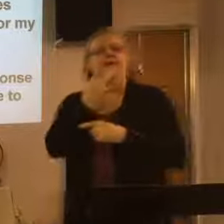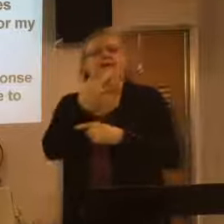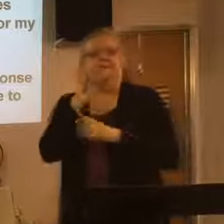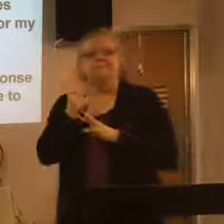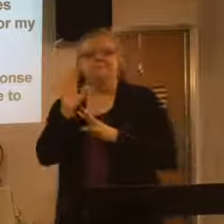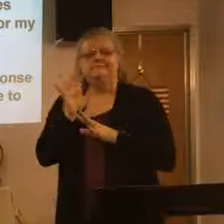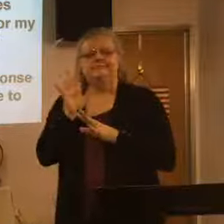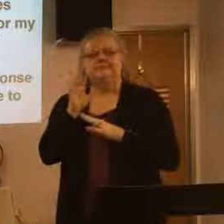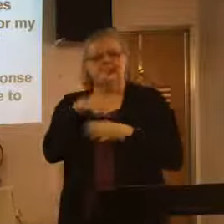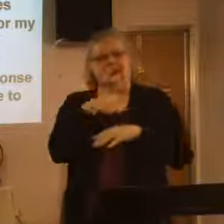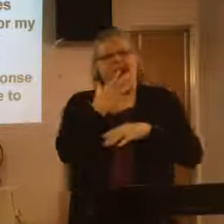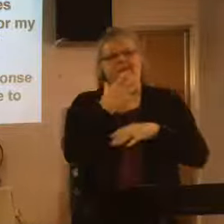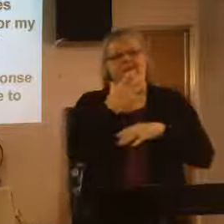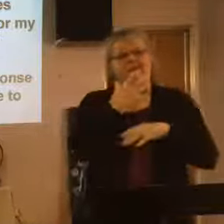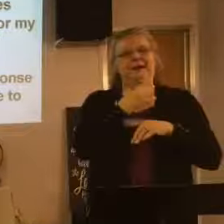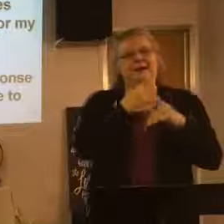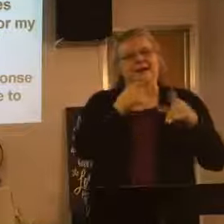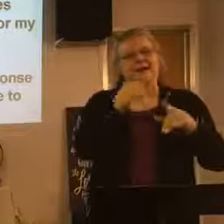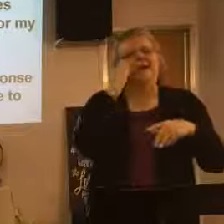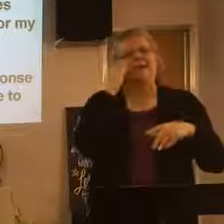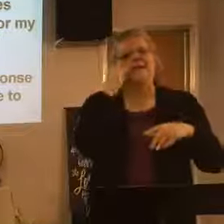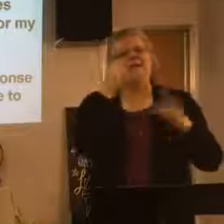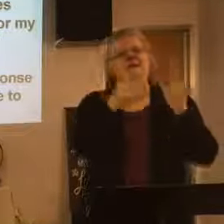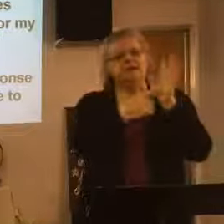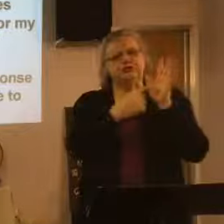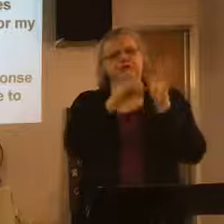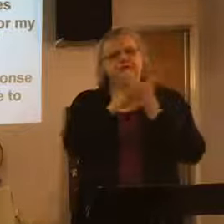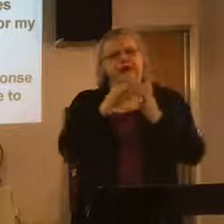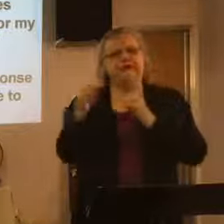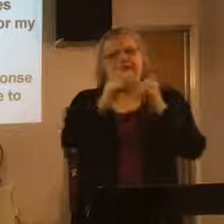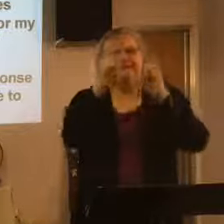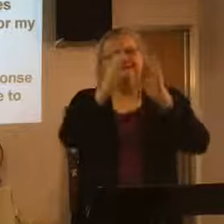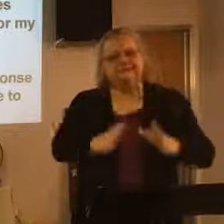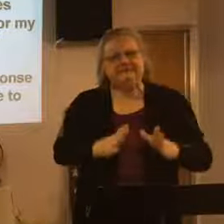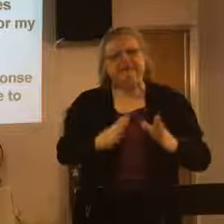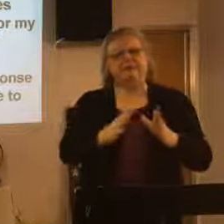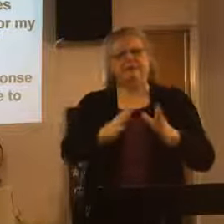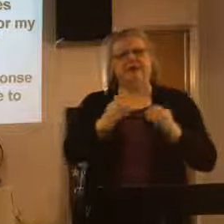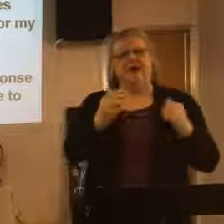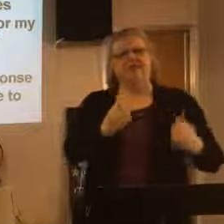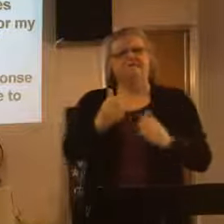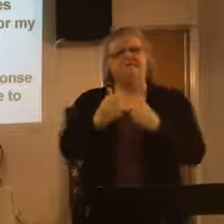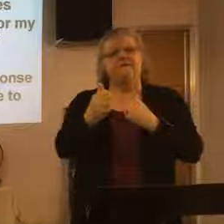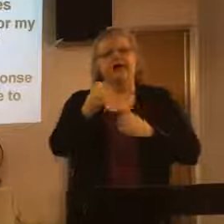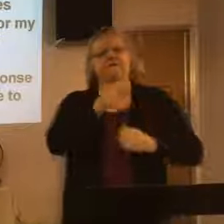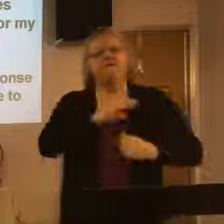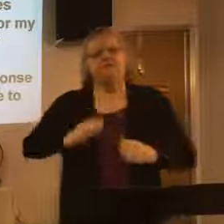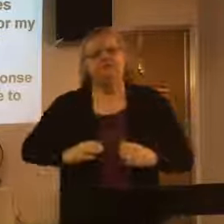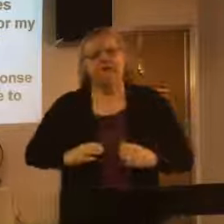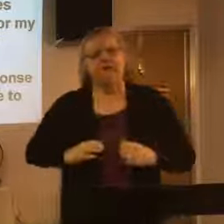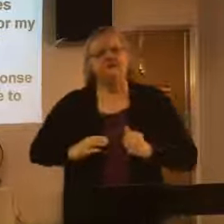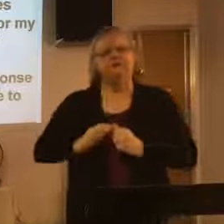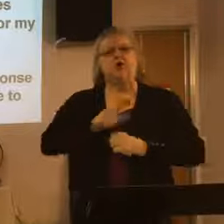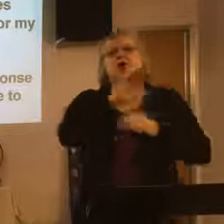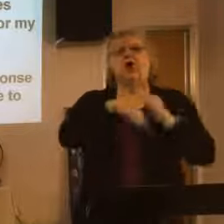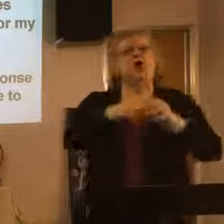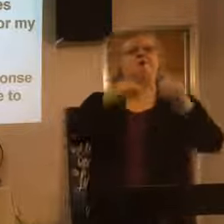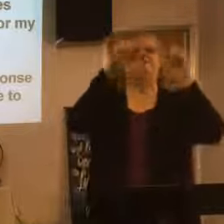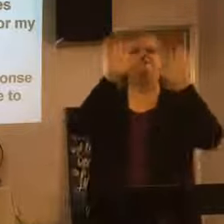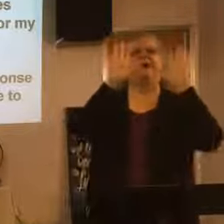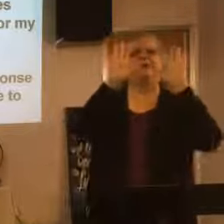point, it's revealed, I believe, that the disciples, following Christ, all the